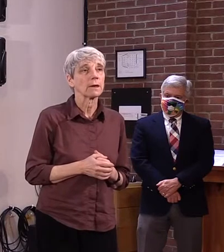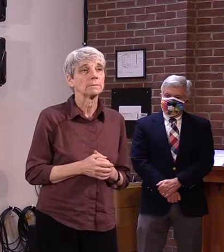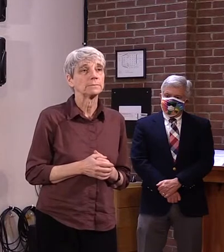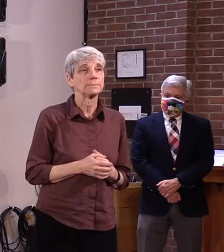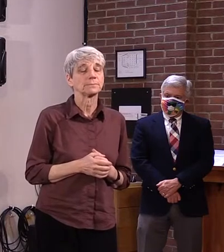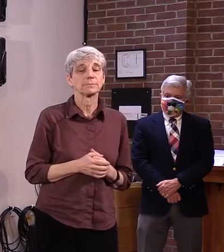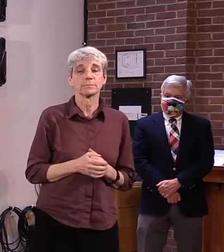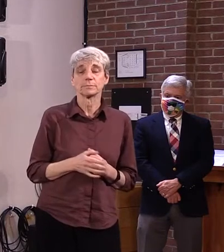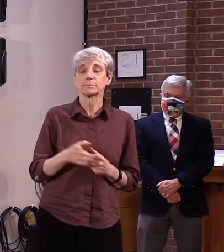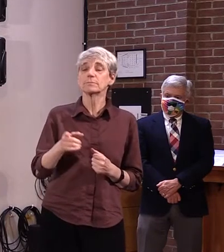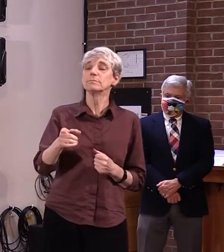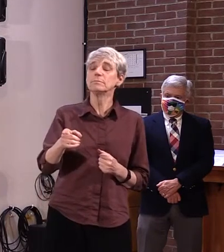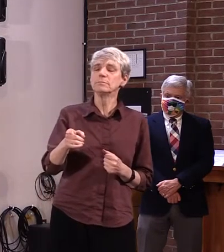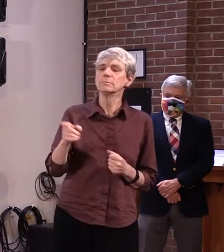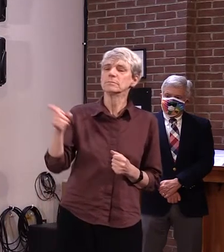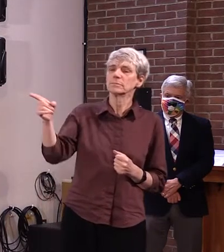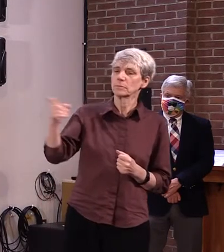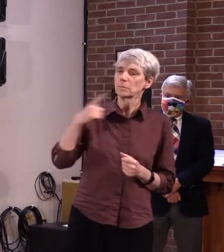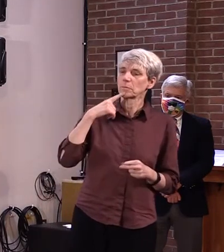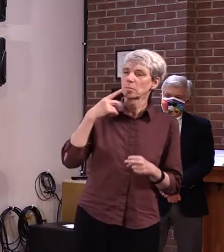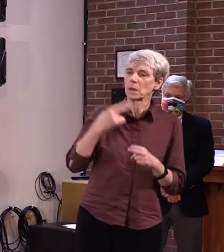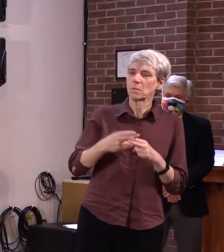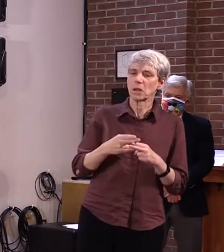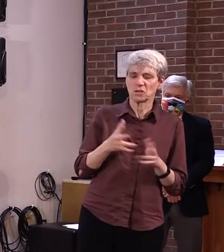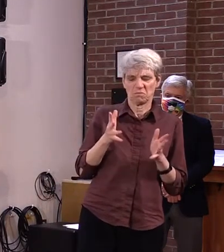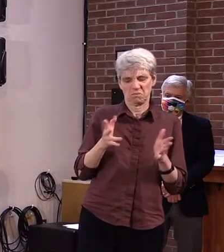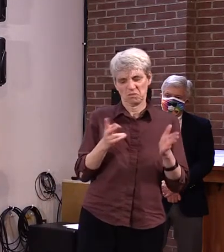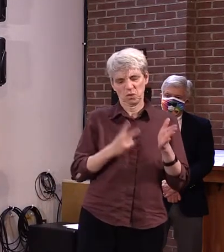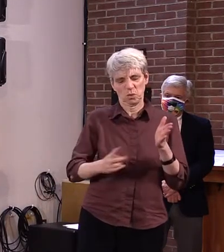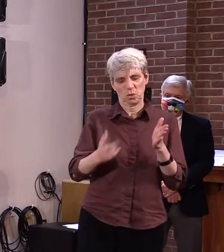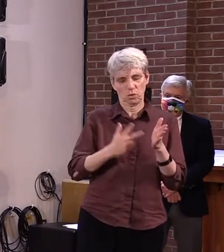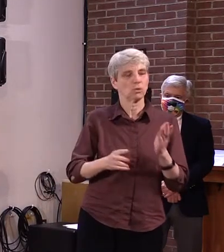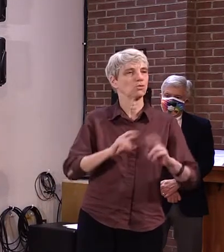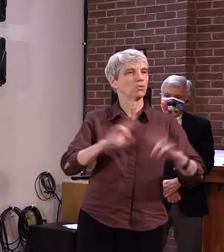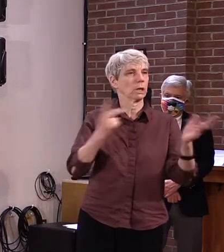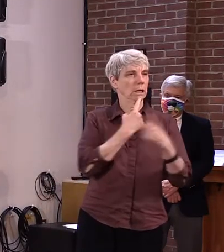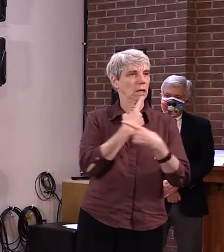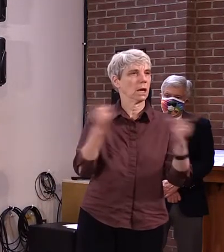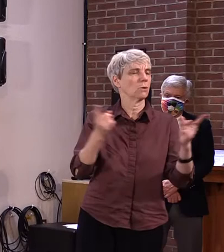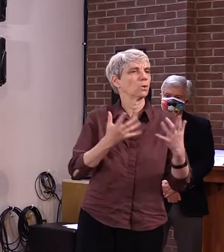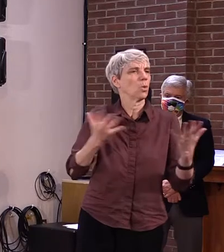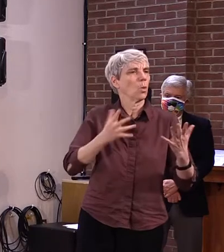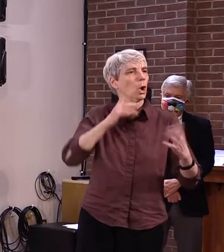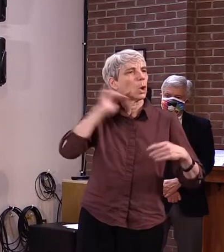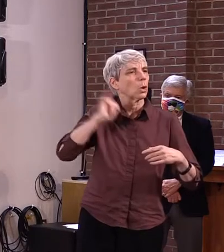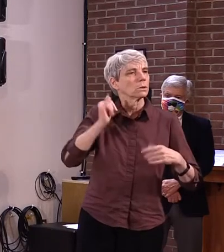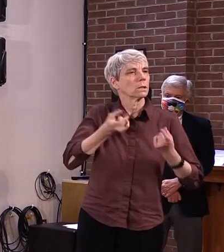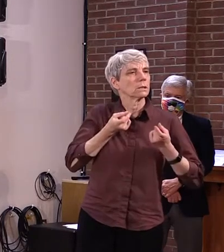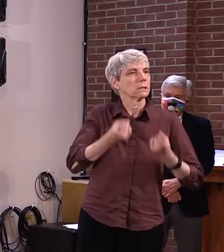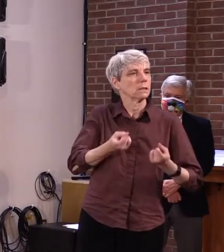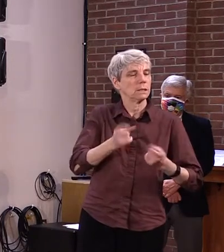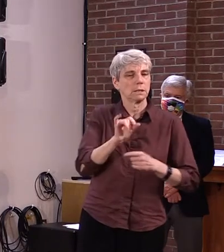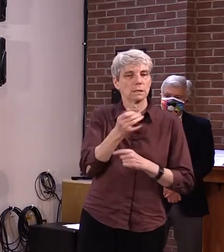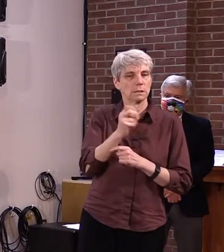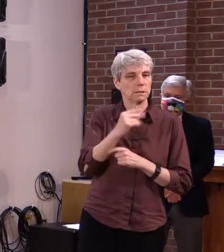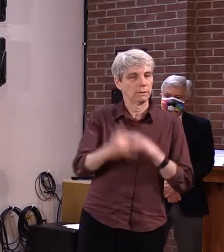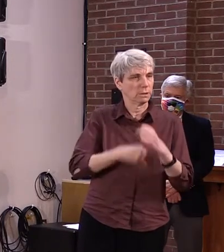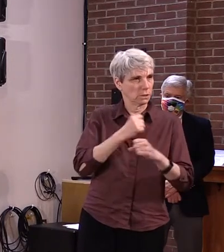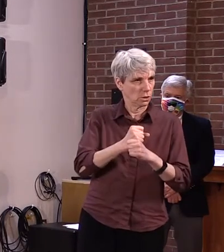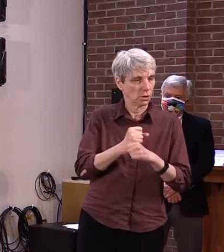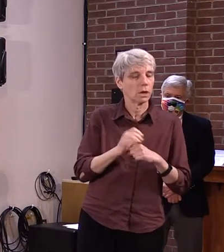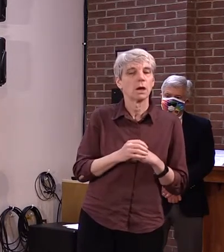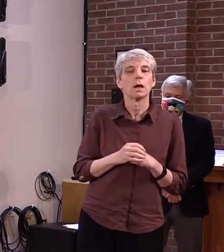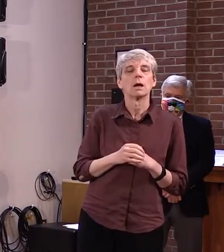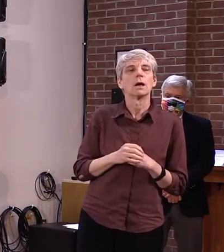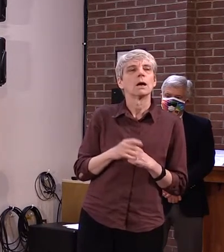And speaking of 2 to 3 weeks away, I was wondering whether there's any progress been made in putting